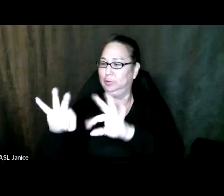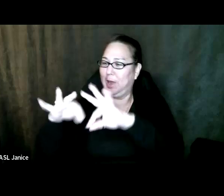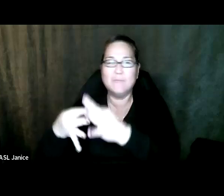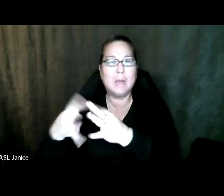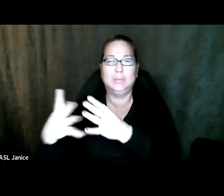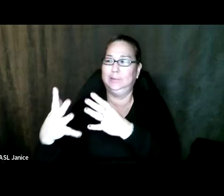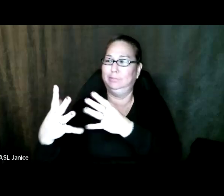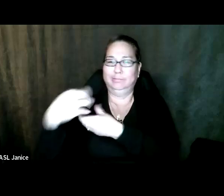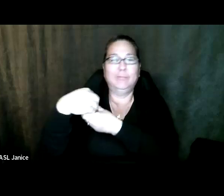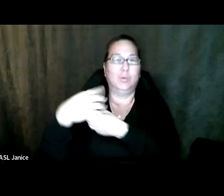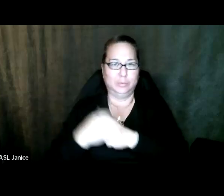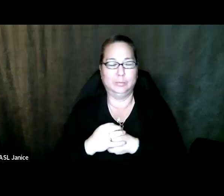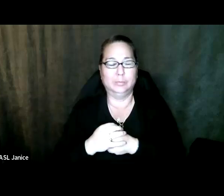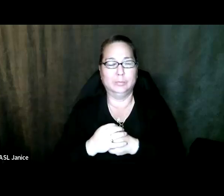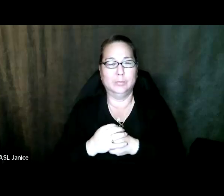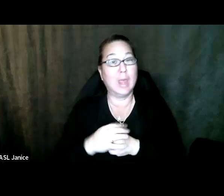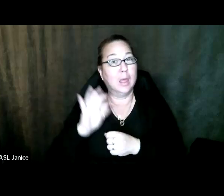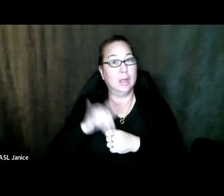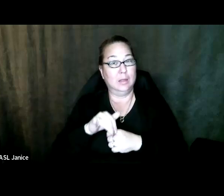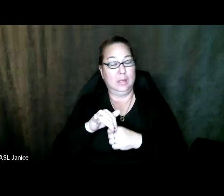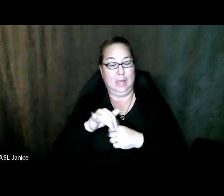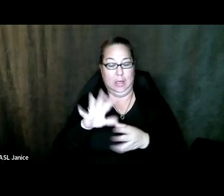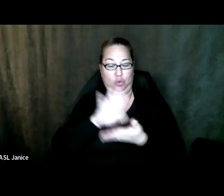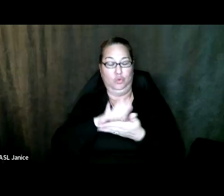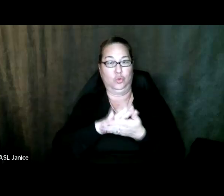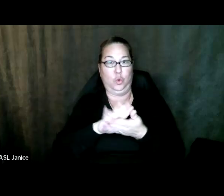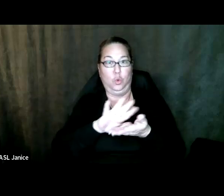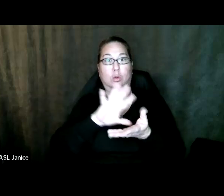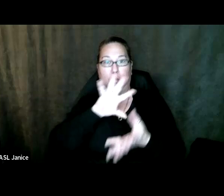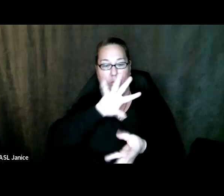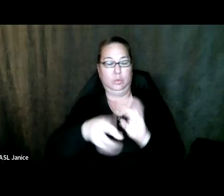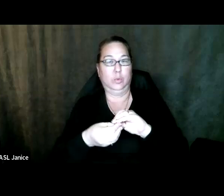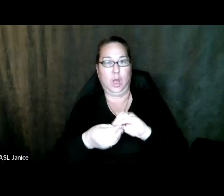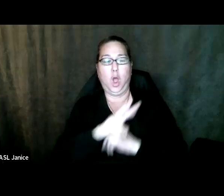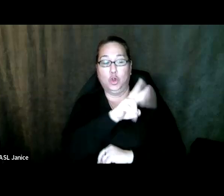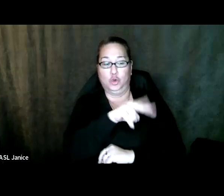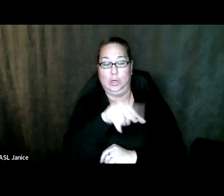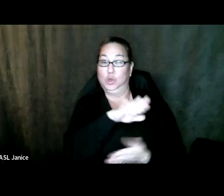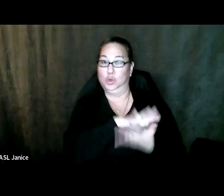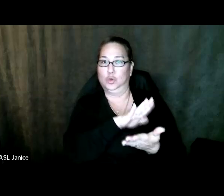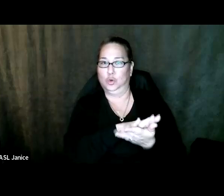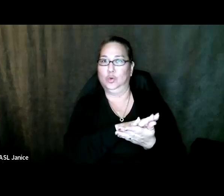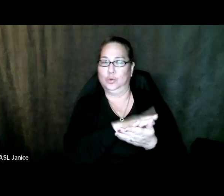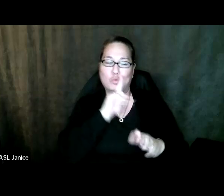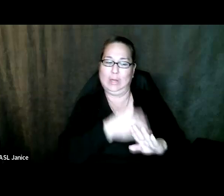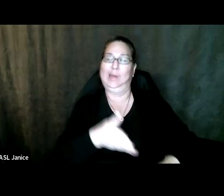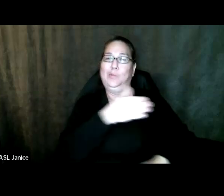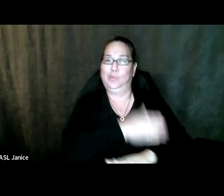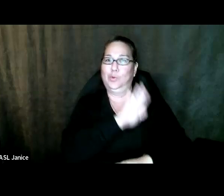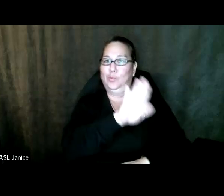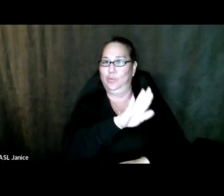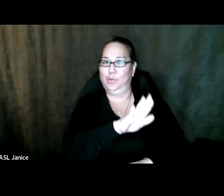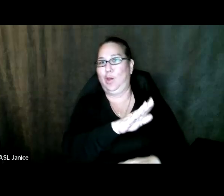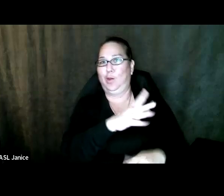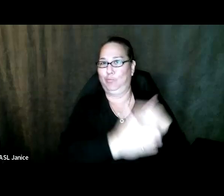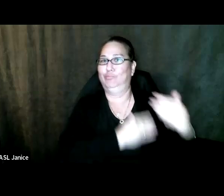The district's 39 transformation schools, 22 schools improved their accountability percentile.